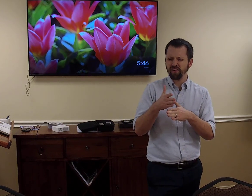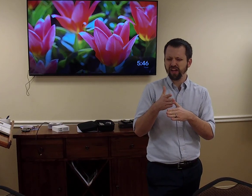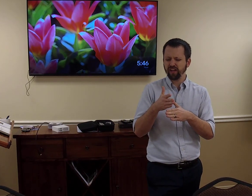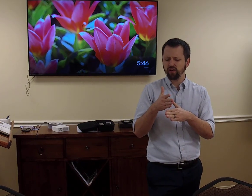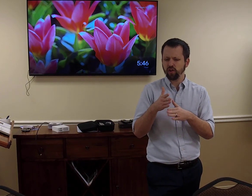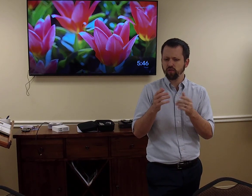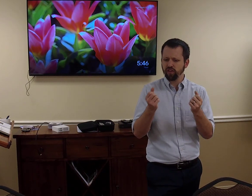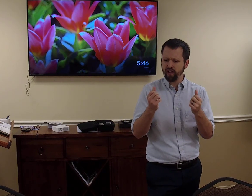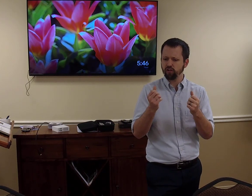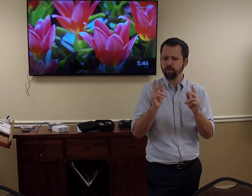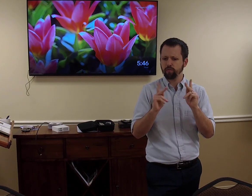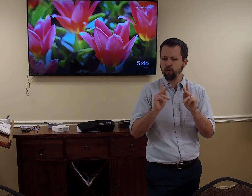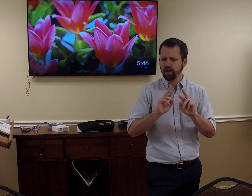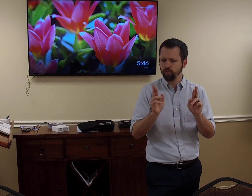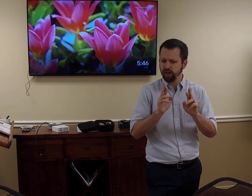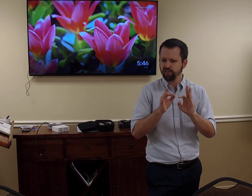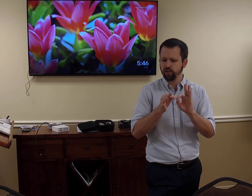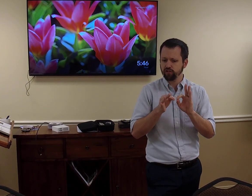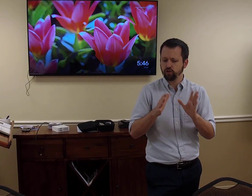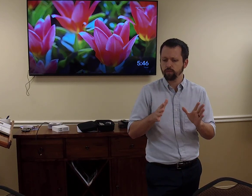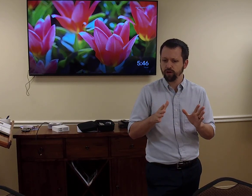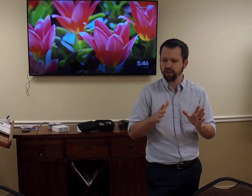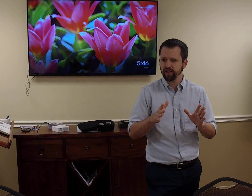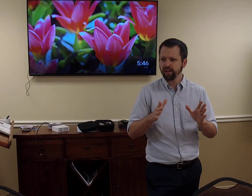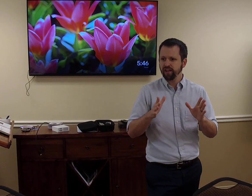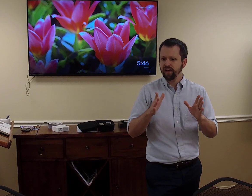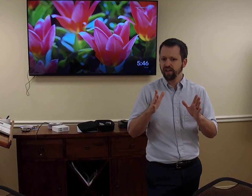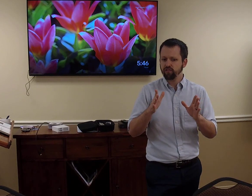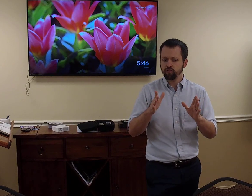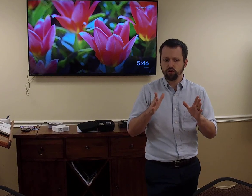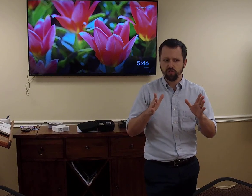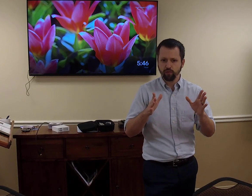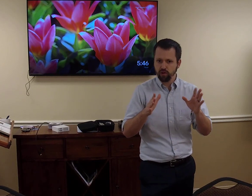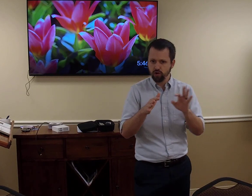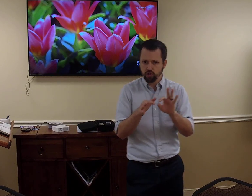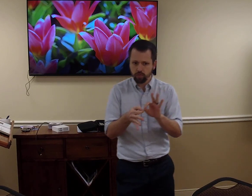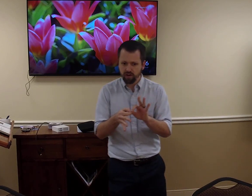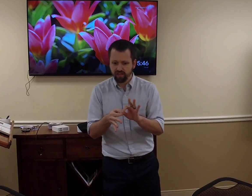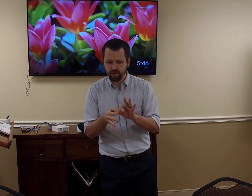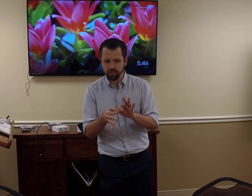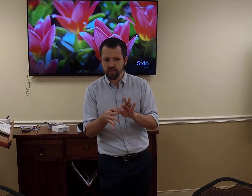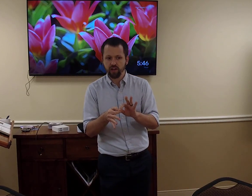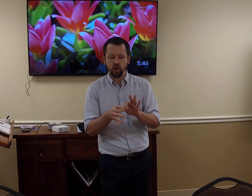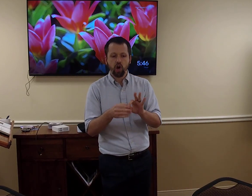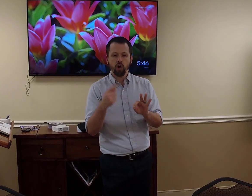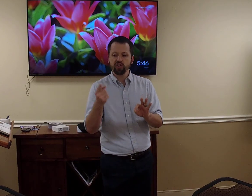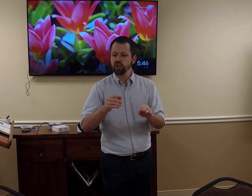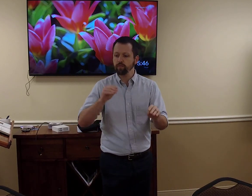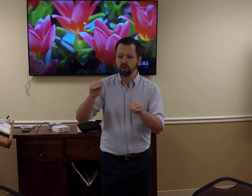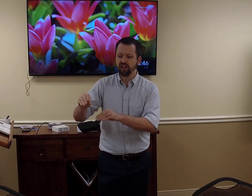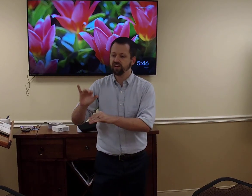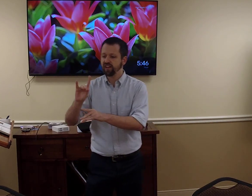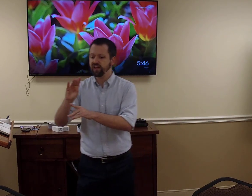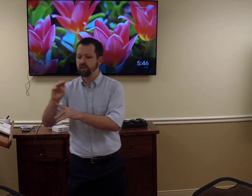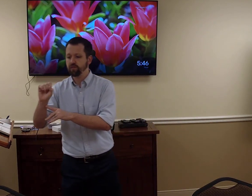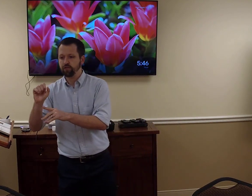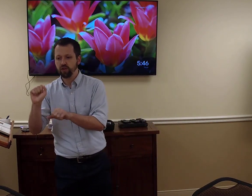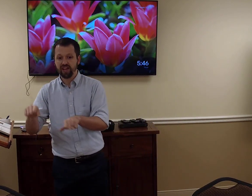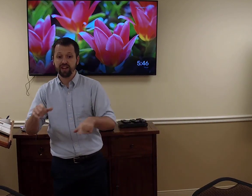intermediary, signers, people who are getting ready to start interpreting, is to, when you're interpreting something, always try to put it into idioms if you can. Even if